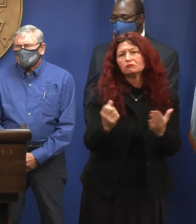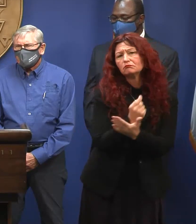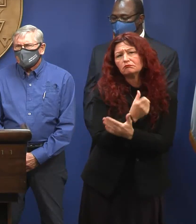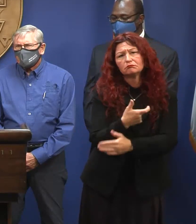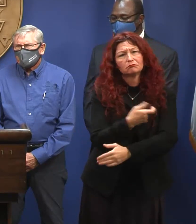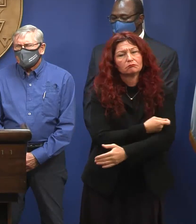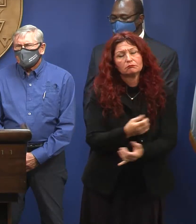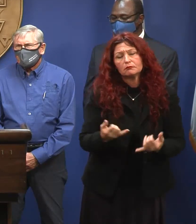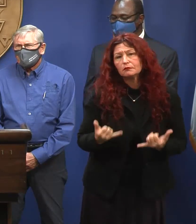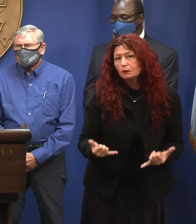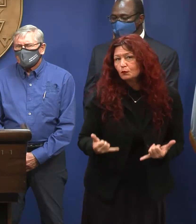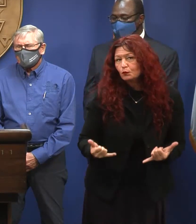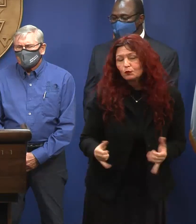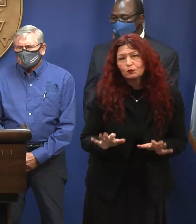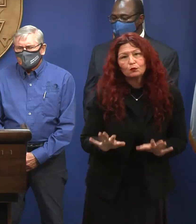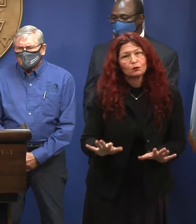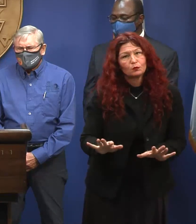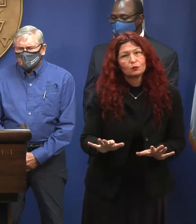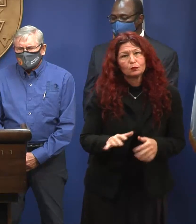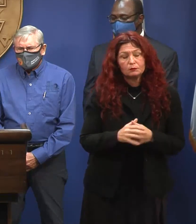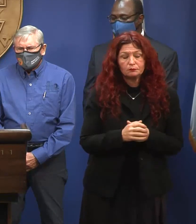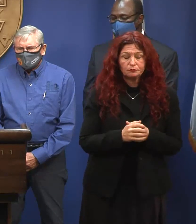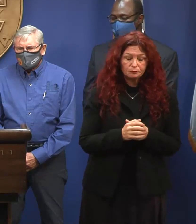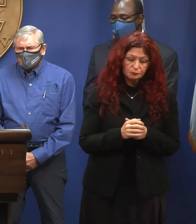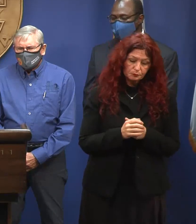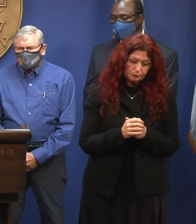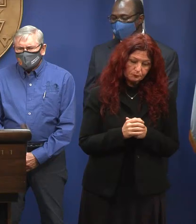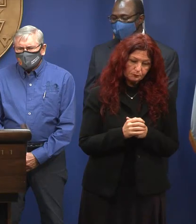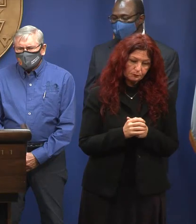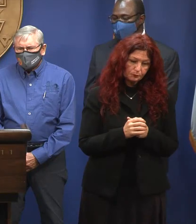to evacuate or shelter in place.